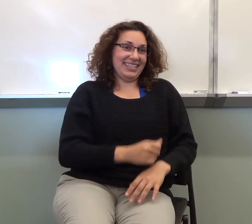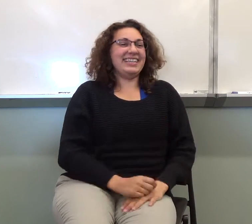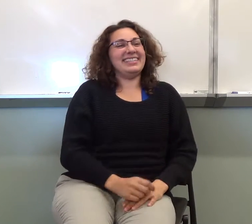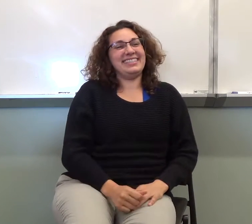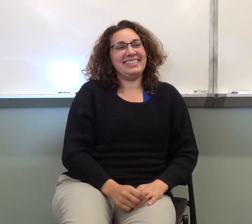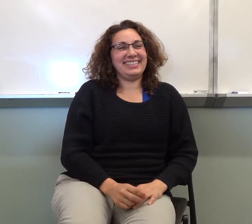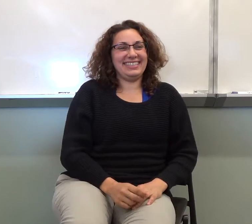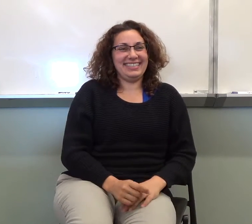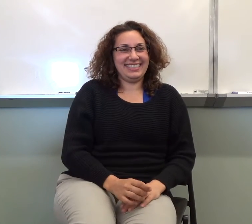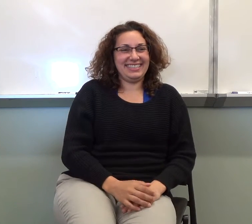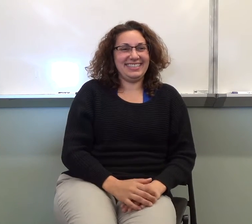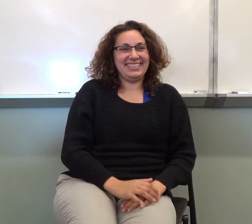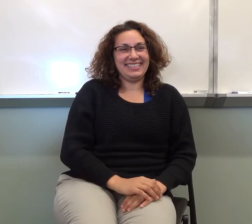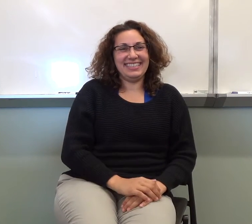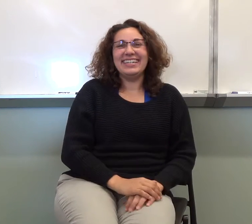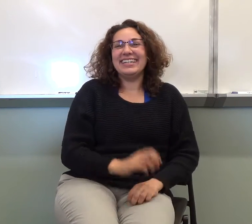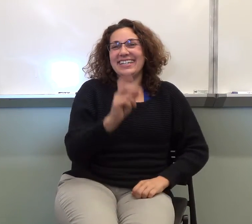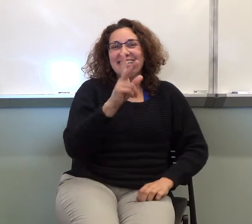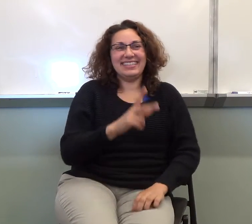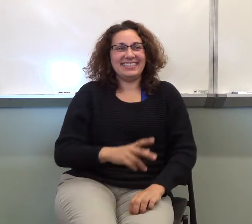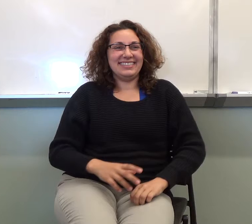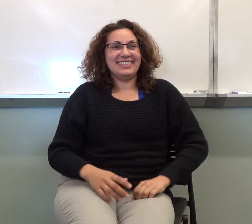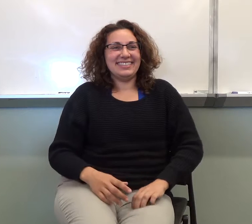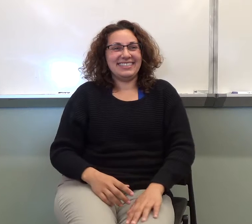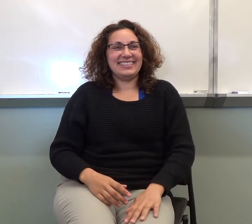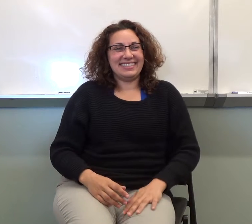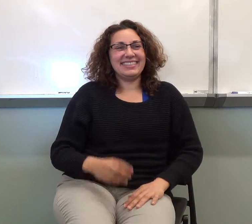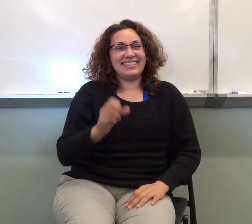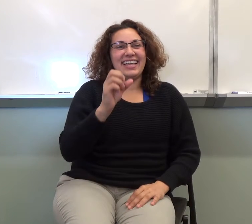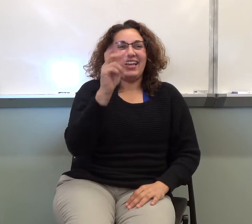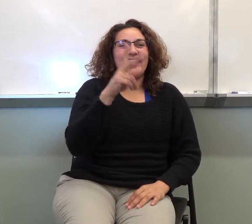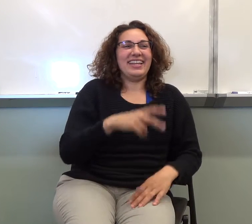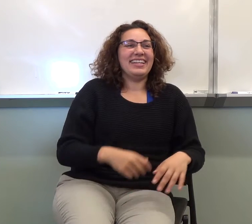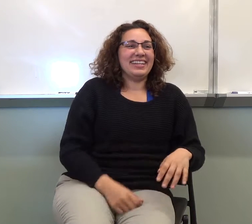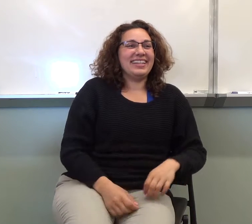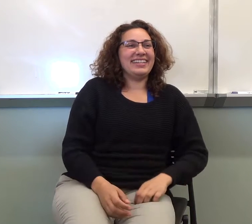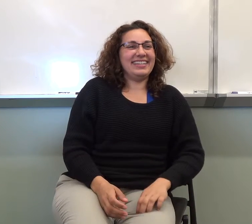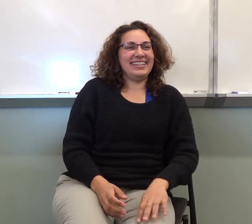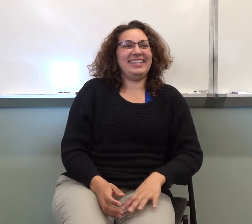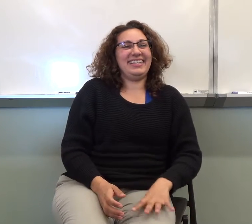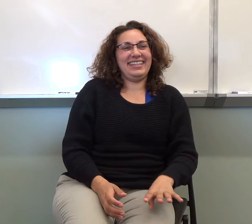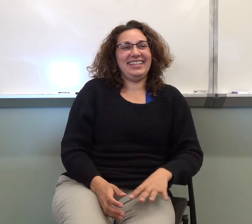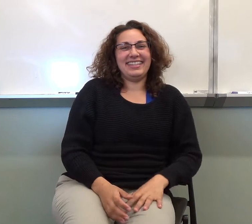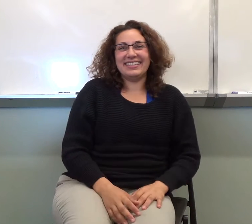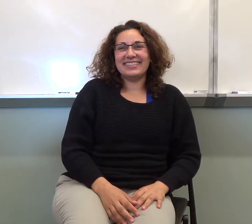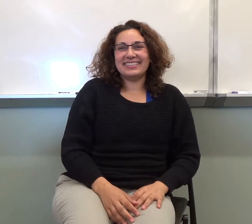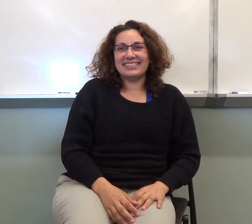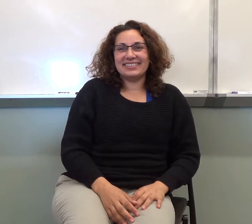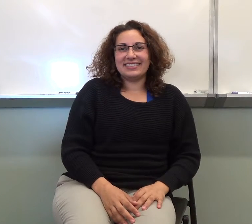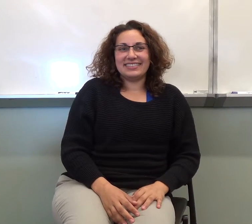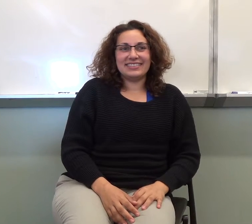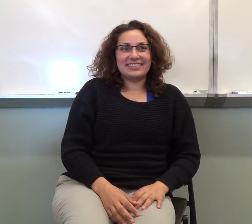For him. Yeah, but the question is, when's finals? That's the. Finals is finals This week. week is this. I have all my other finals that week too.